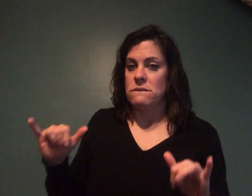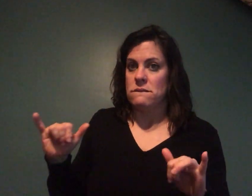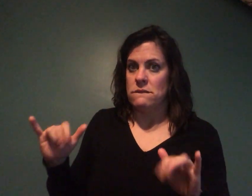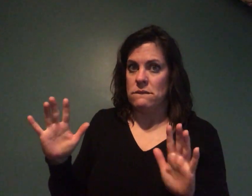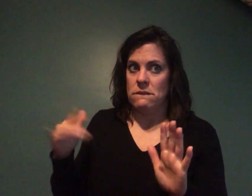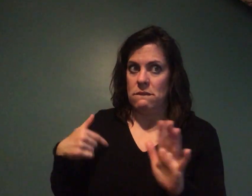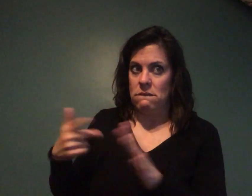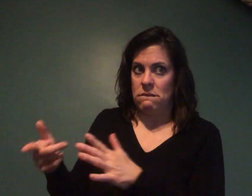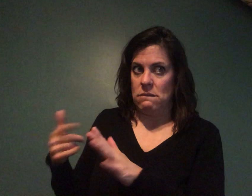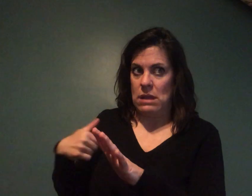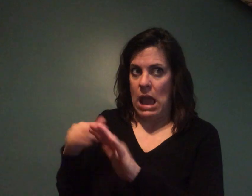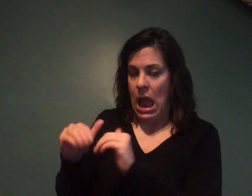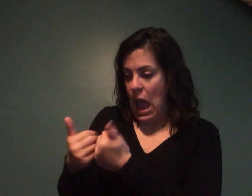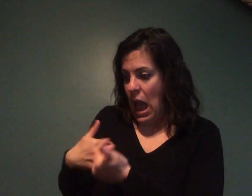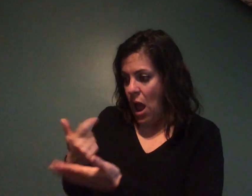What can I use?